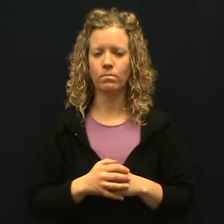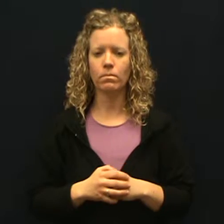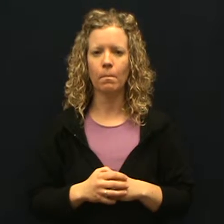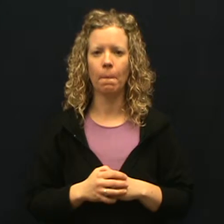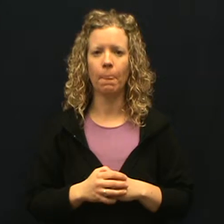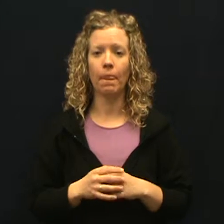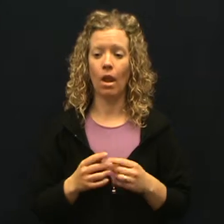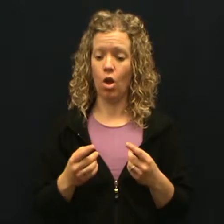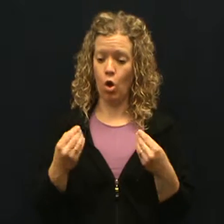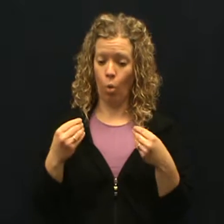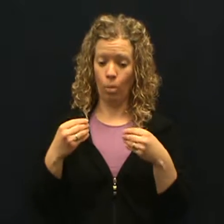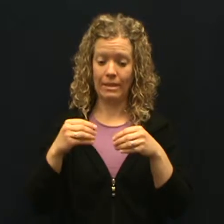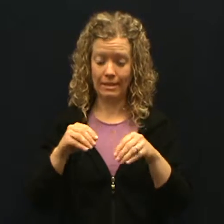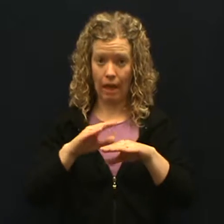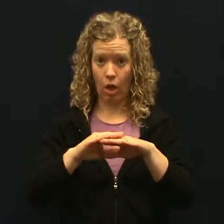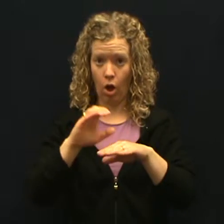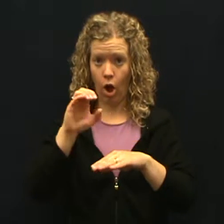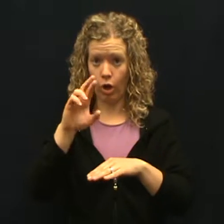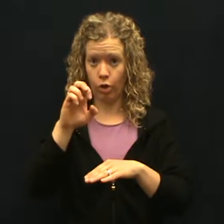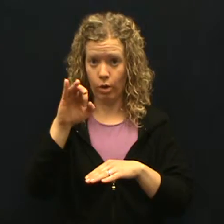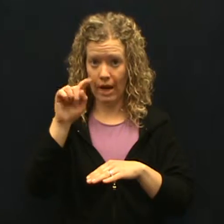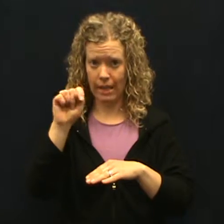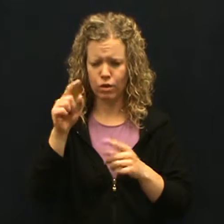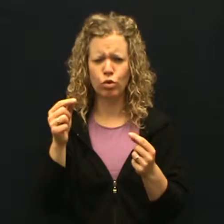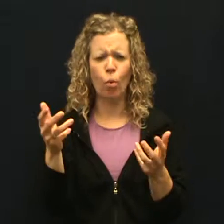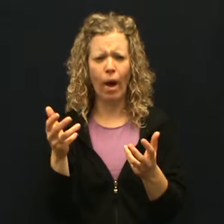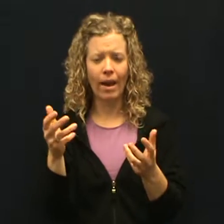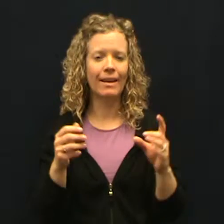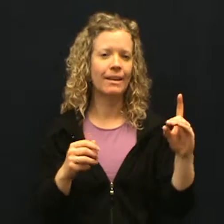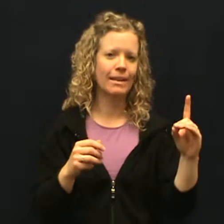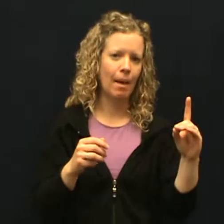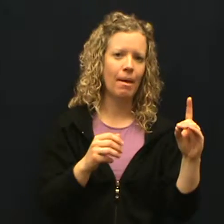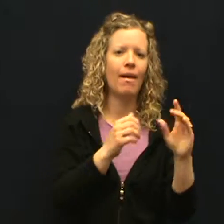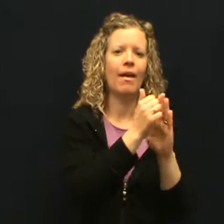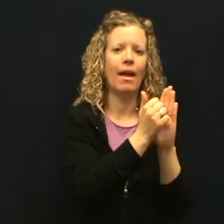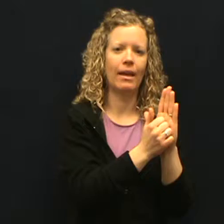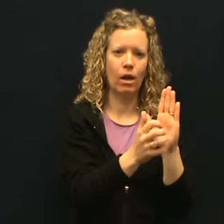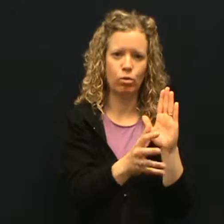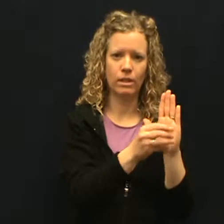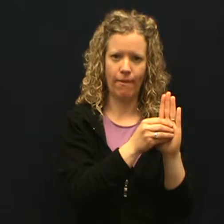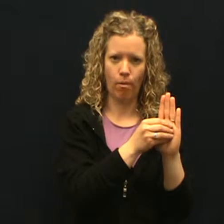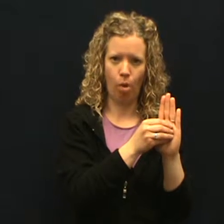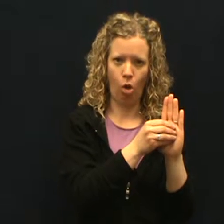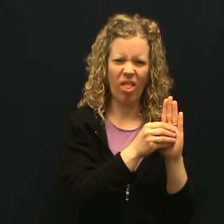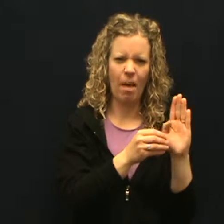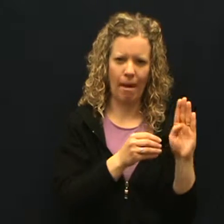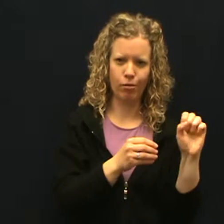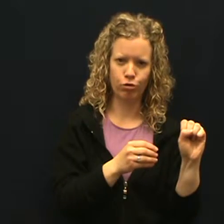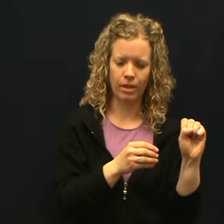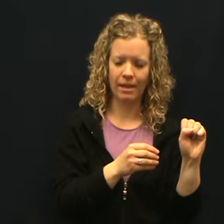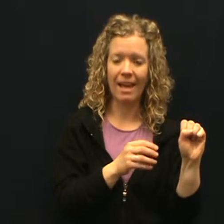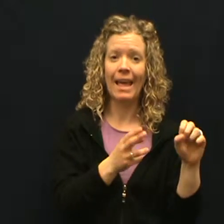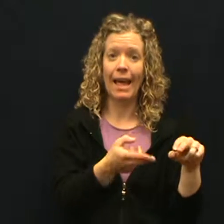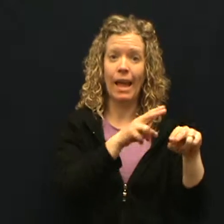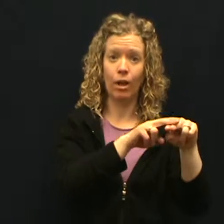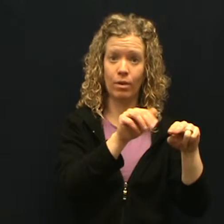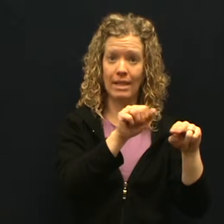sale on credit, we debit accounts receivable, the balance sheet account, which increases our assets, and we credit sales